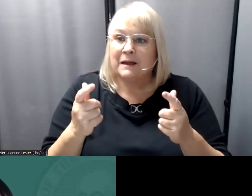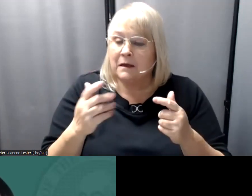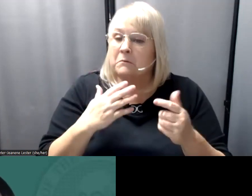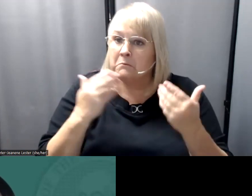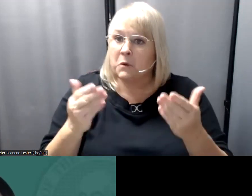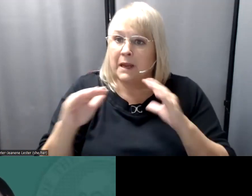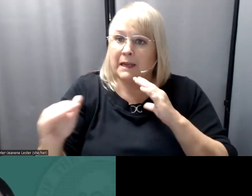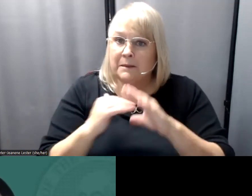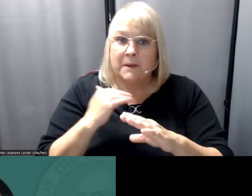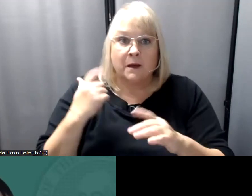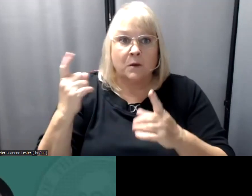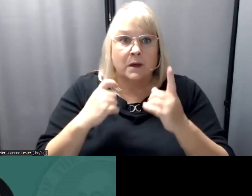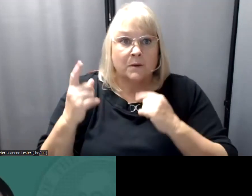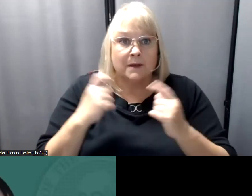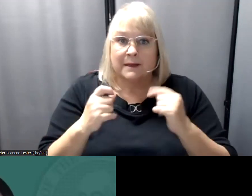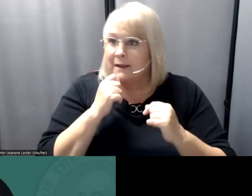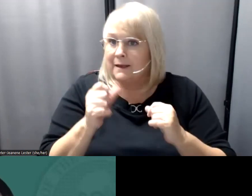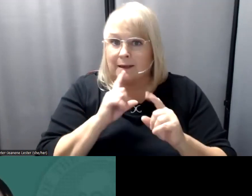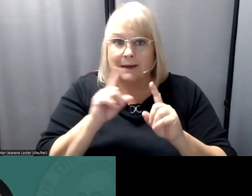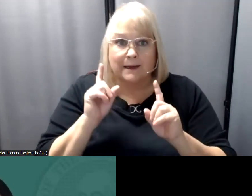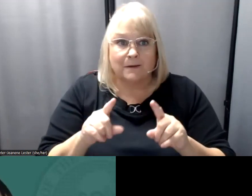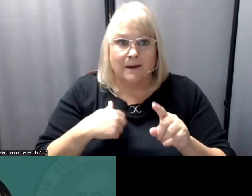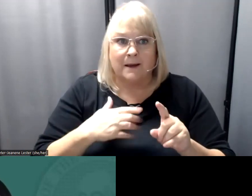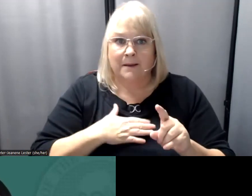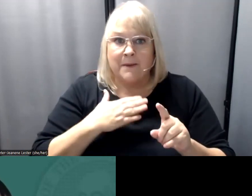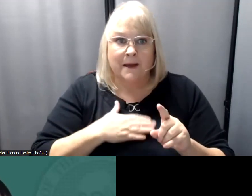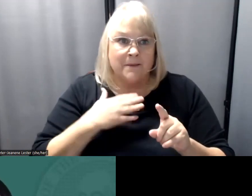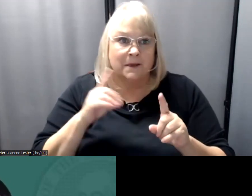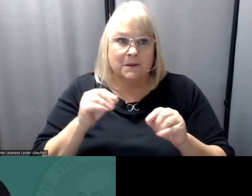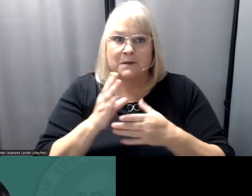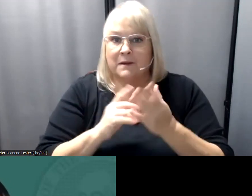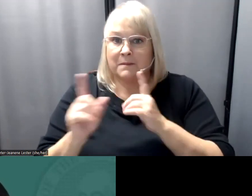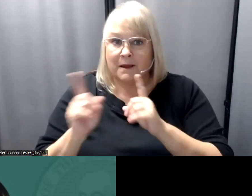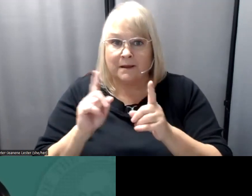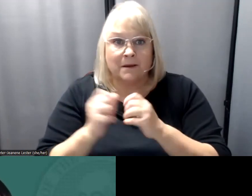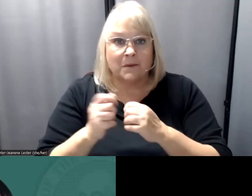email with questions that didn't get answered. Be happy to do some dialogue with you. Yeah.